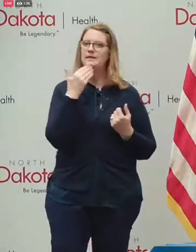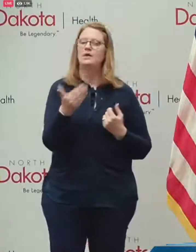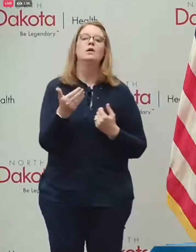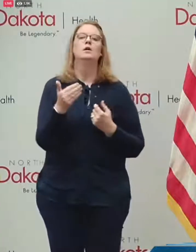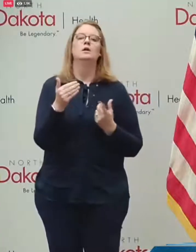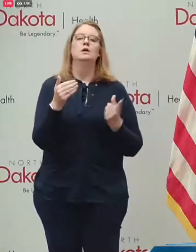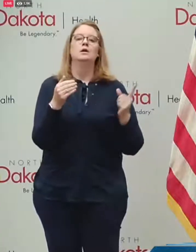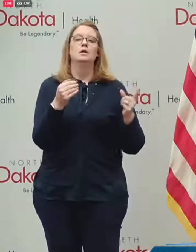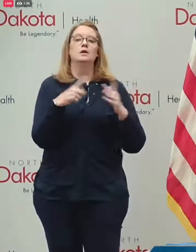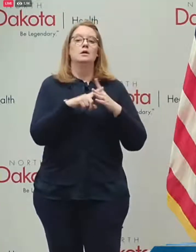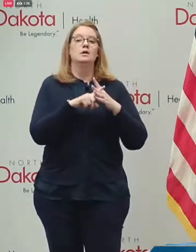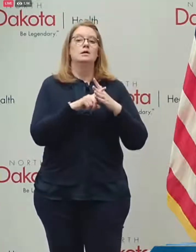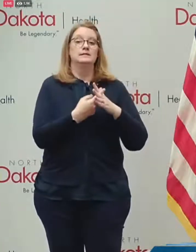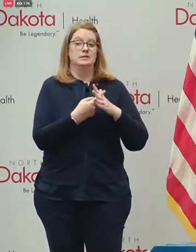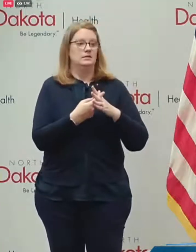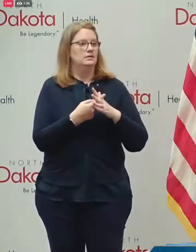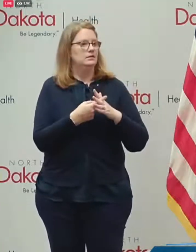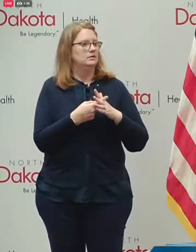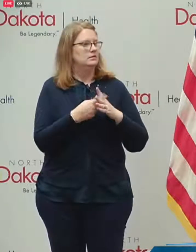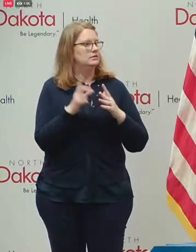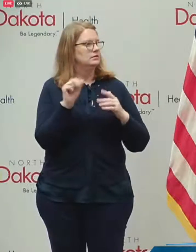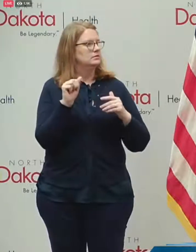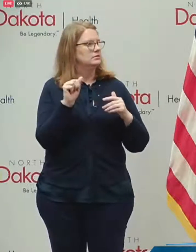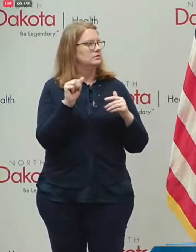What I want to start out by, is Adam Willis here?